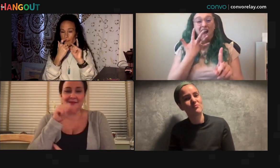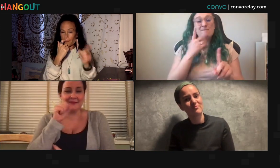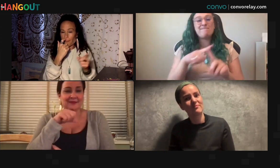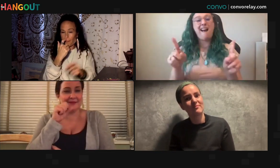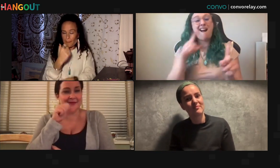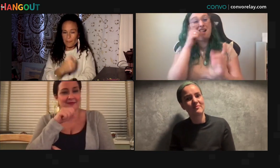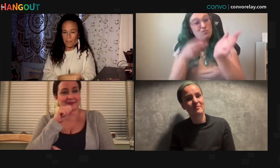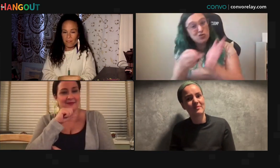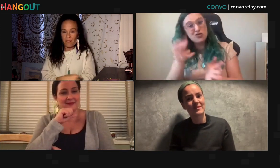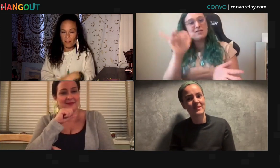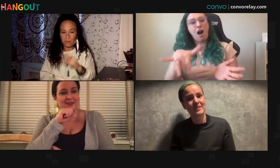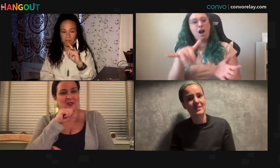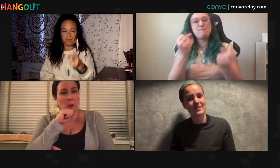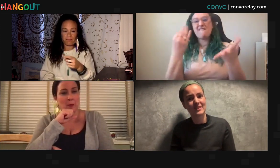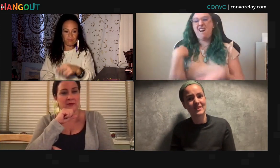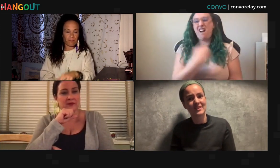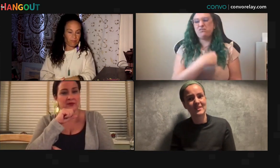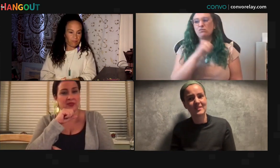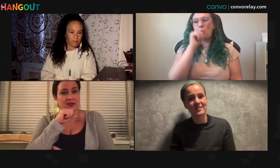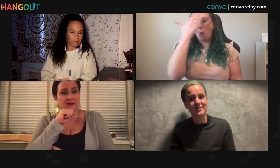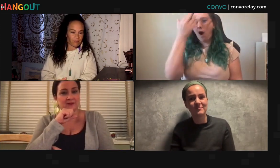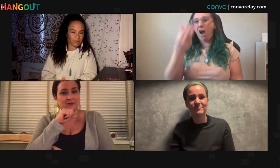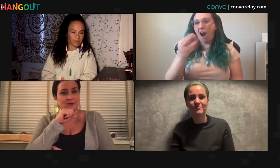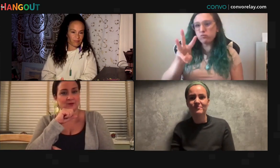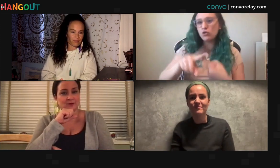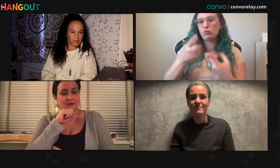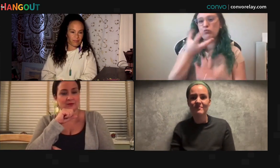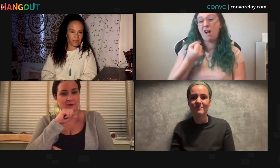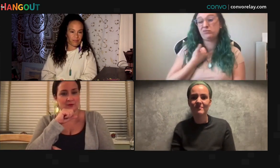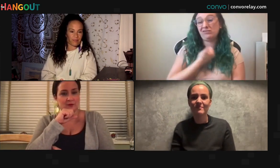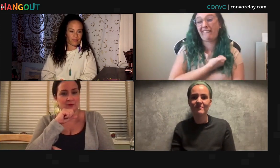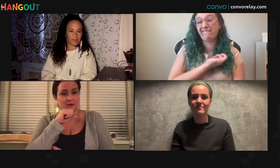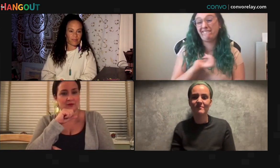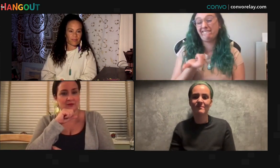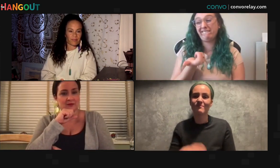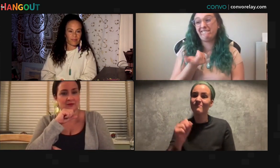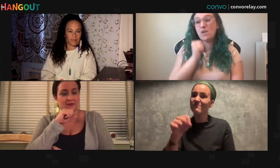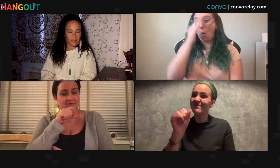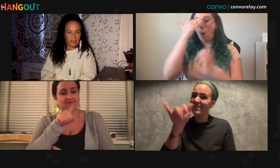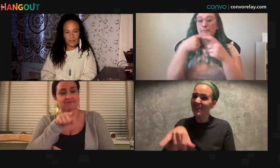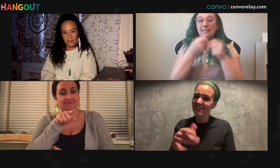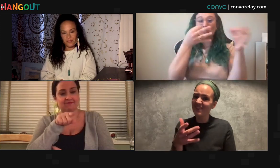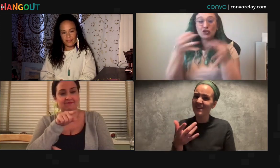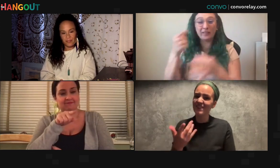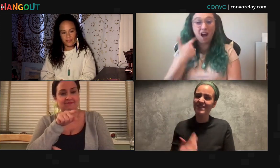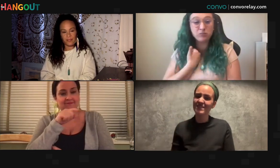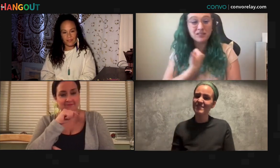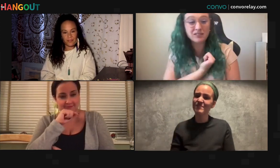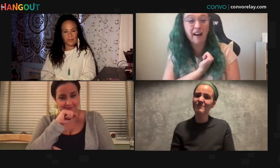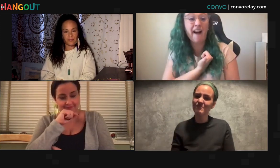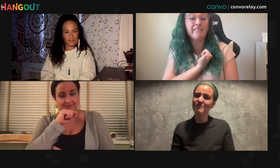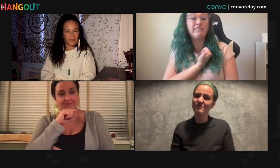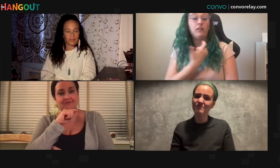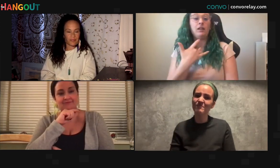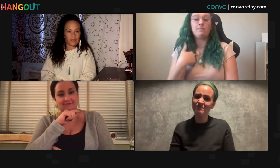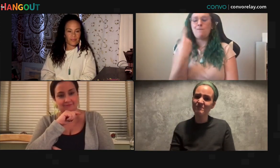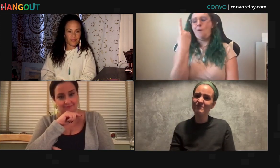go. This is Allison. It's sad, but unfortunate that a lot of us don't know how to trust ourselves Oh, and it's don't so know how to